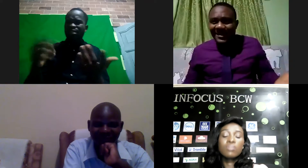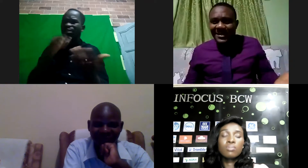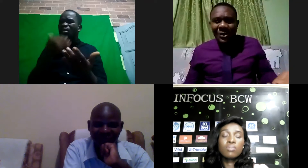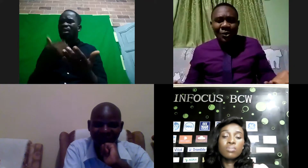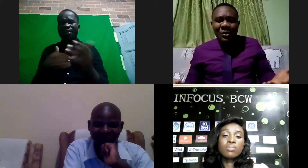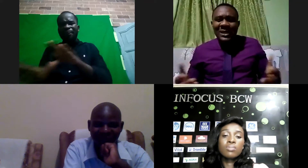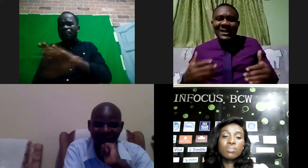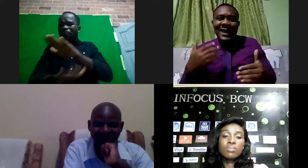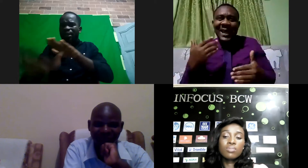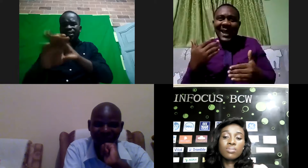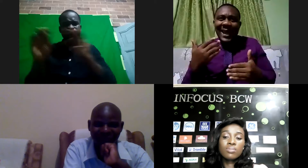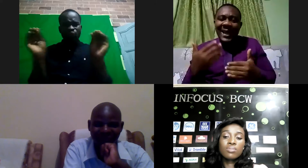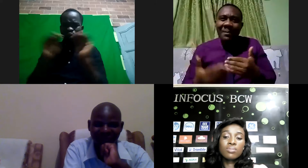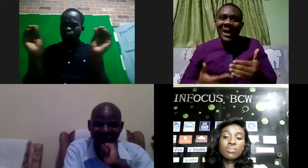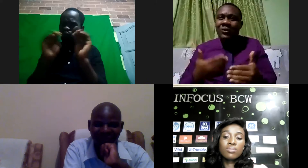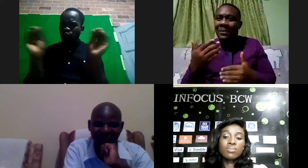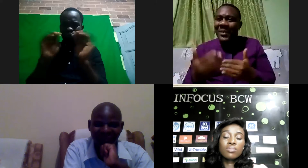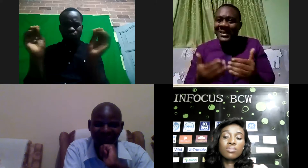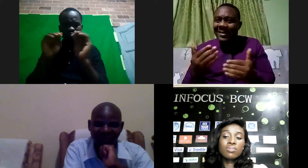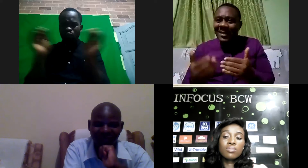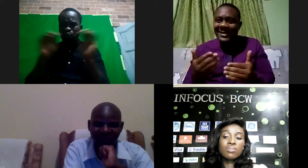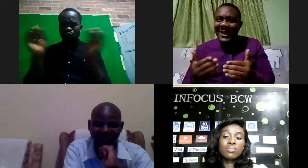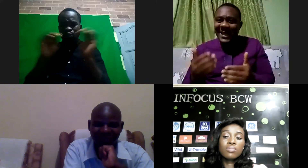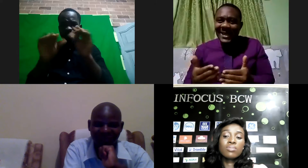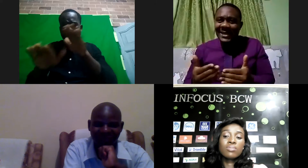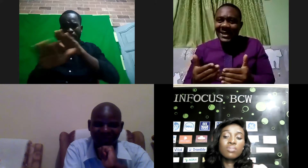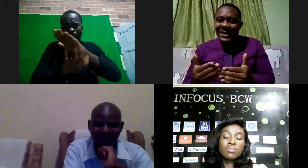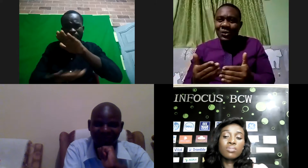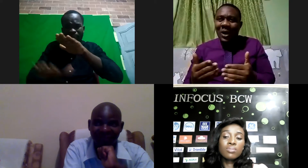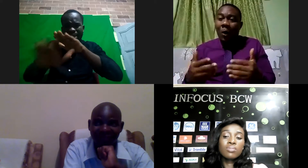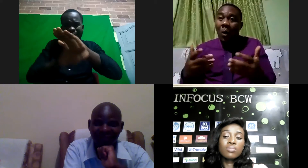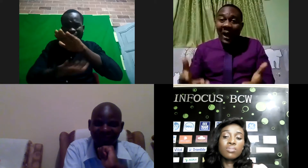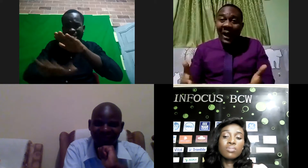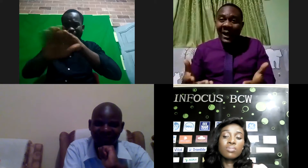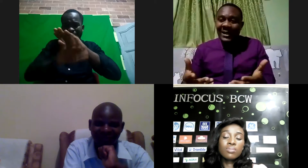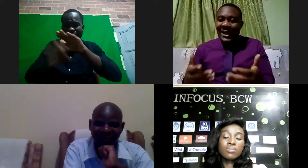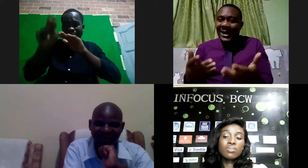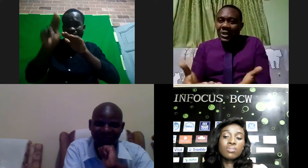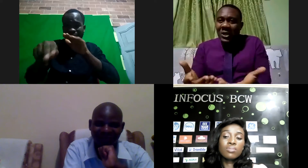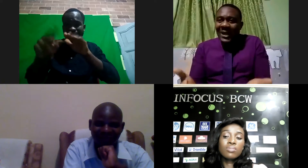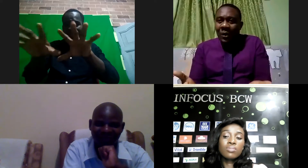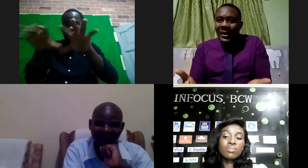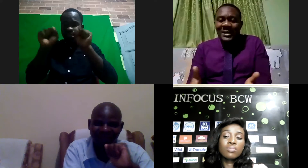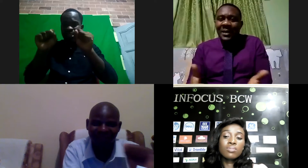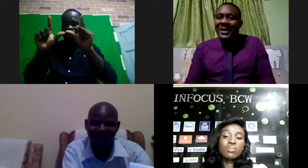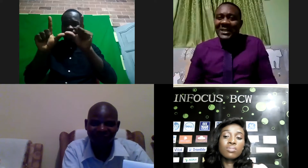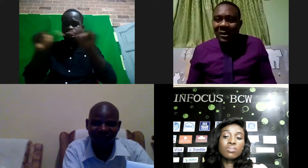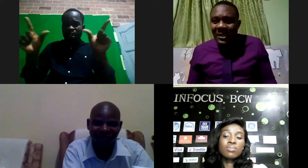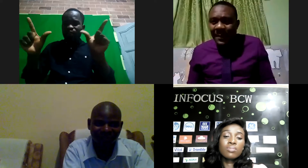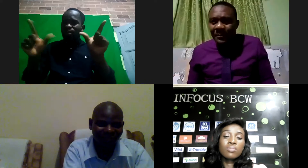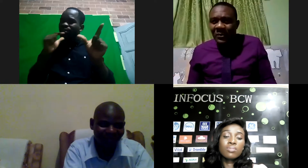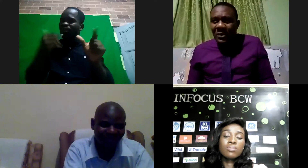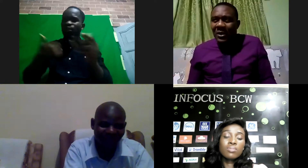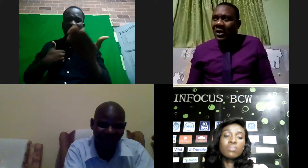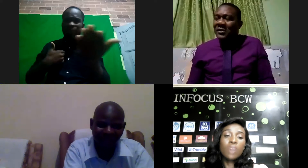anything. So the elementary, the basic things they need to acquire their natural language, they miss out on